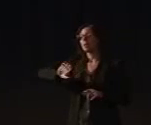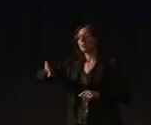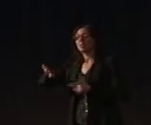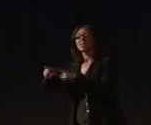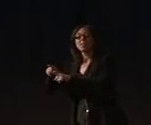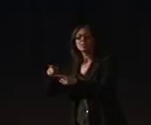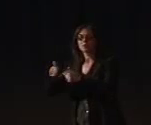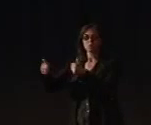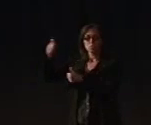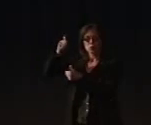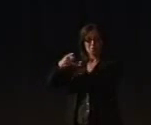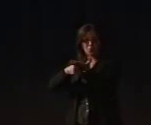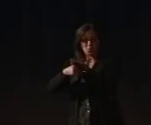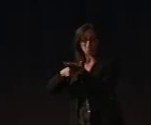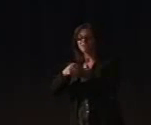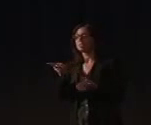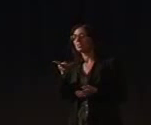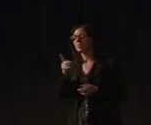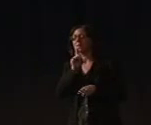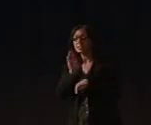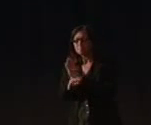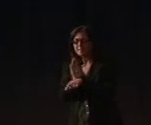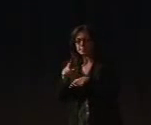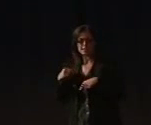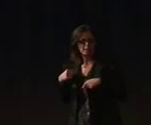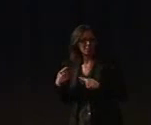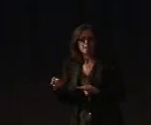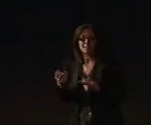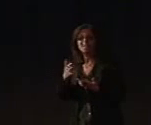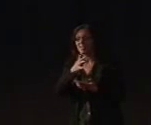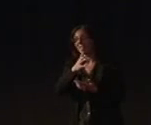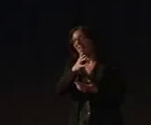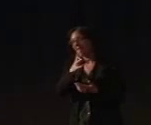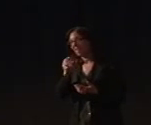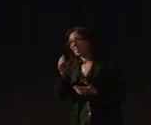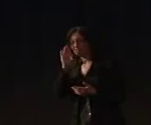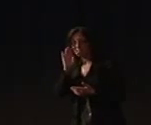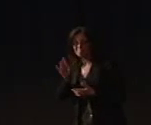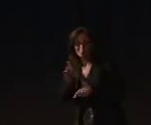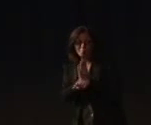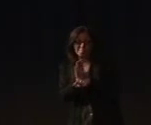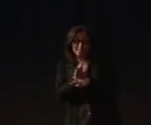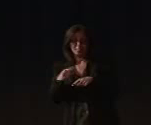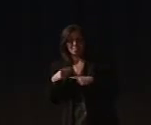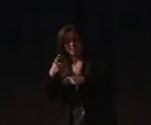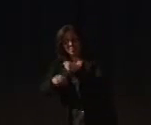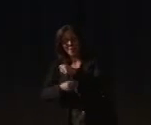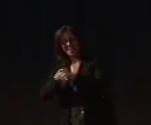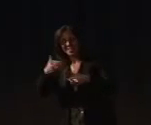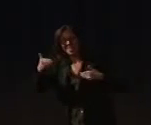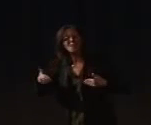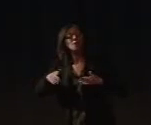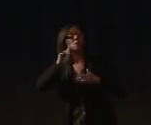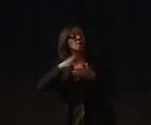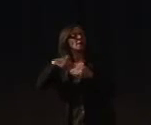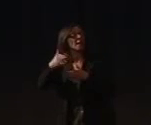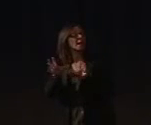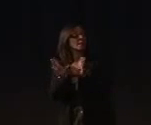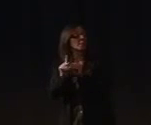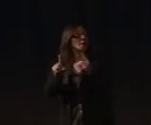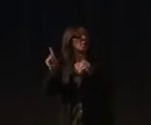two last days, as you can imagine, and they are very busy all those all this year, the next meeting being in Paris, which is an